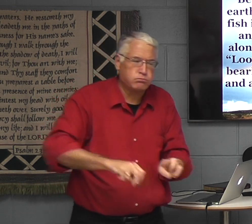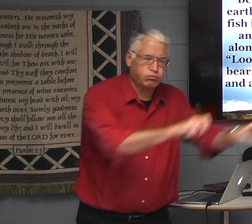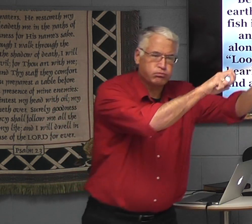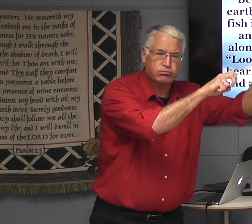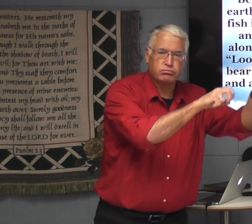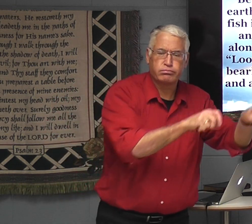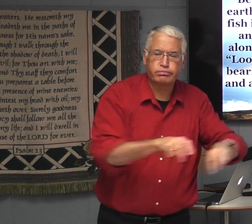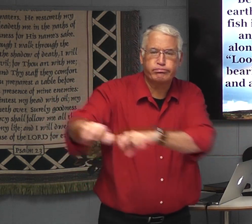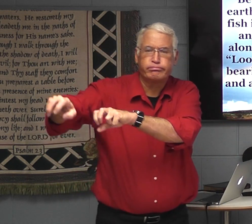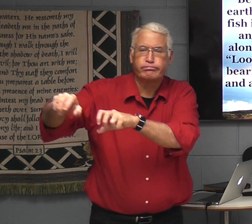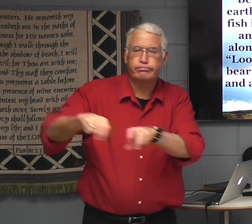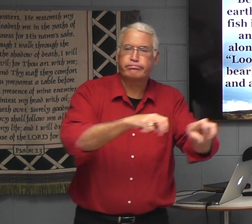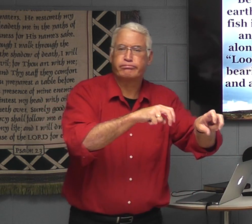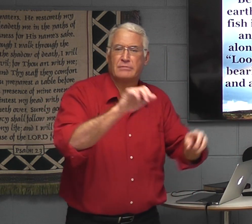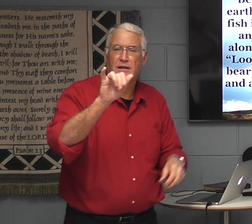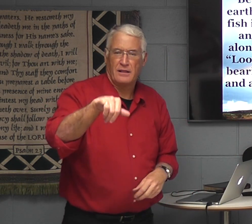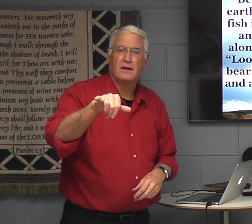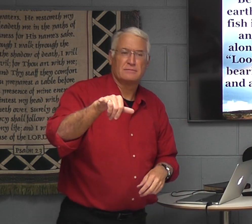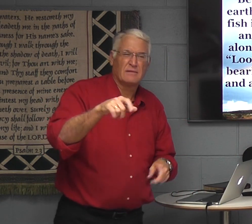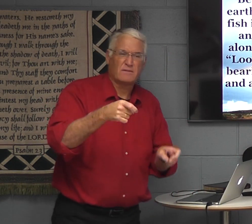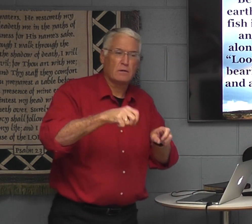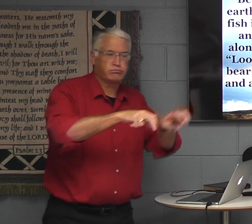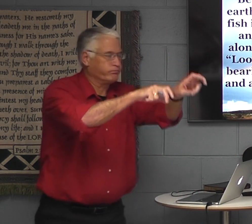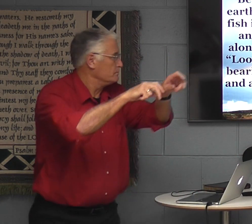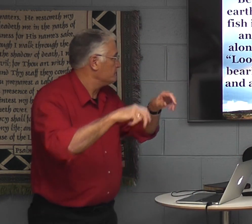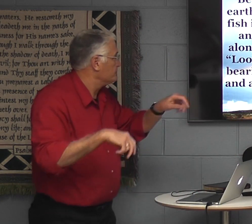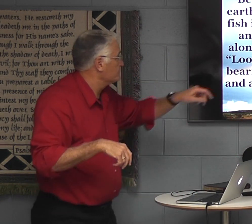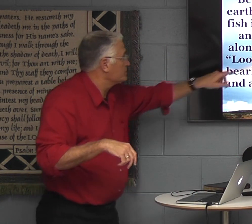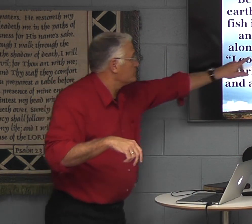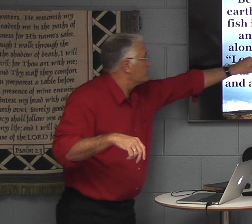It's just like squirrels, how they're really fast, they run off fast. That's what scurry means.